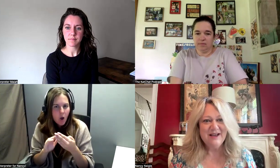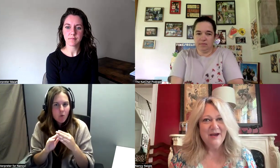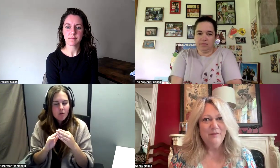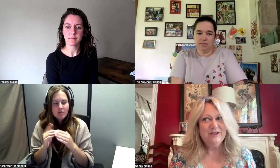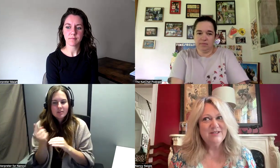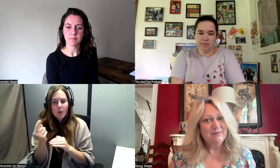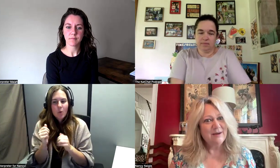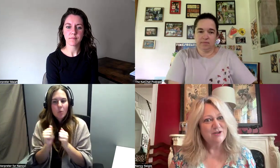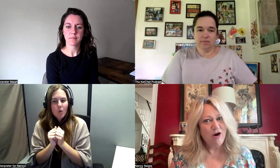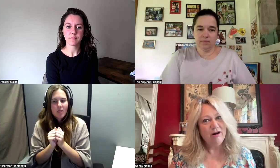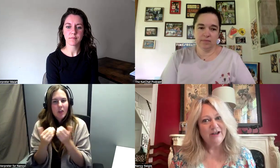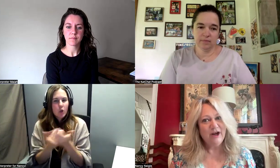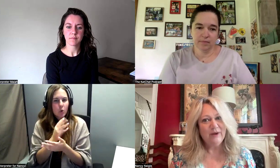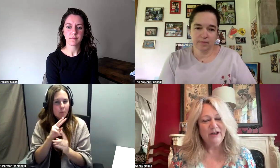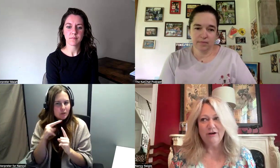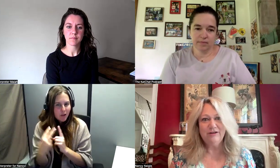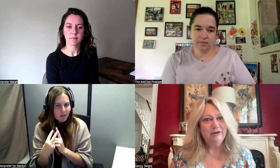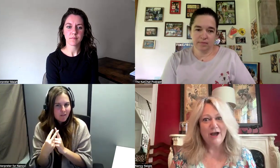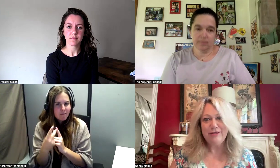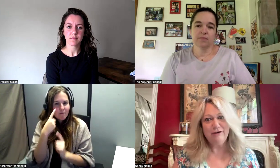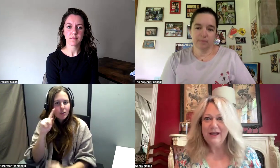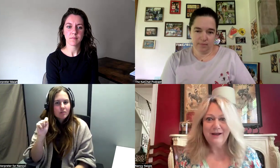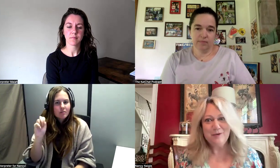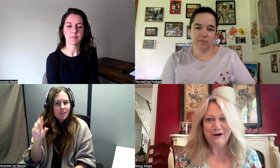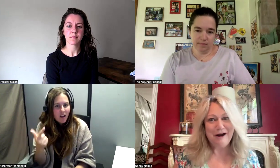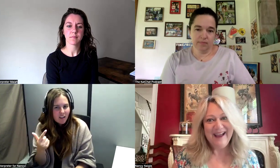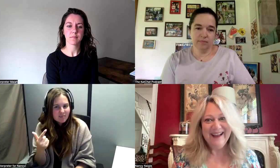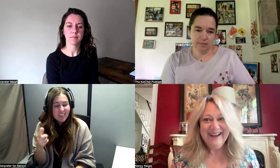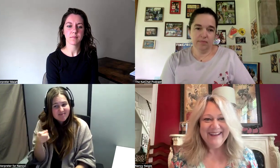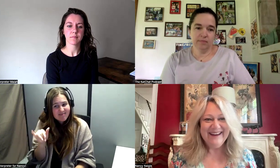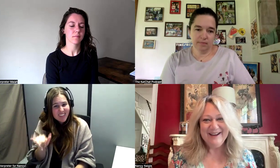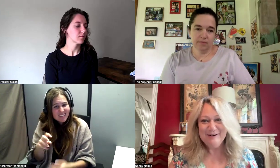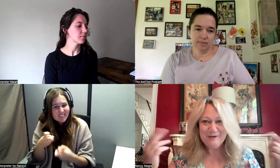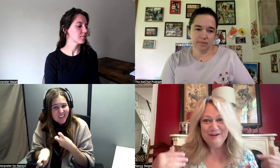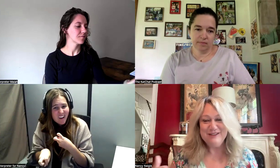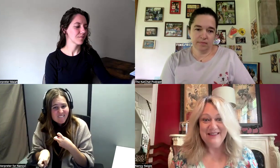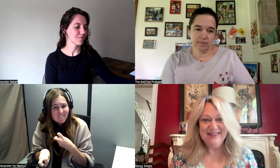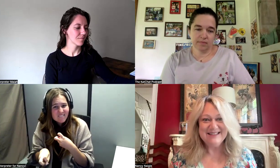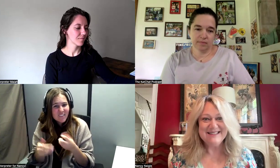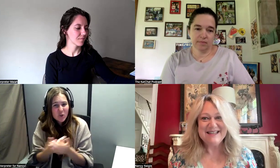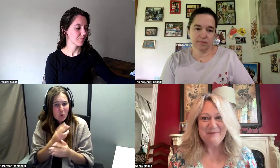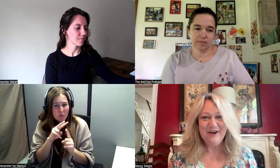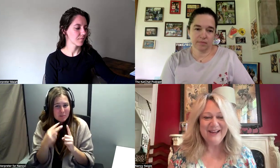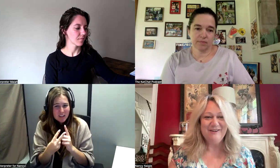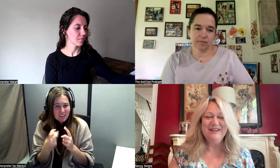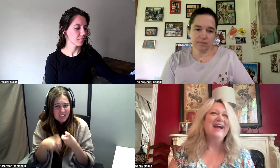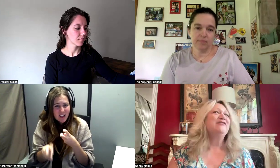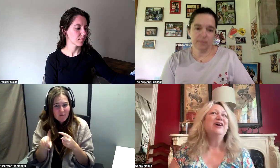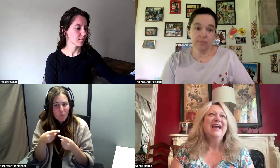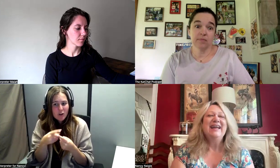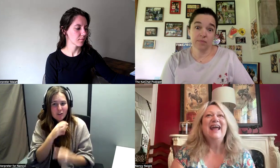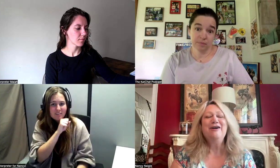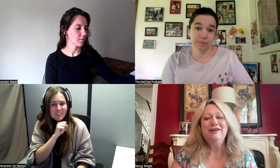perspectives, which is sometimes hard, when you're not 30 anymore, right? You've done things the same way your whole